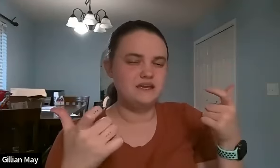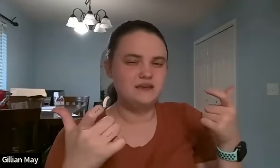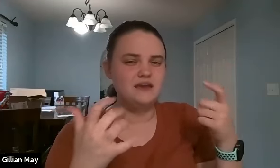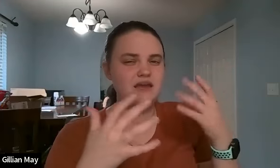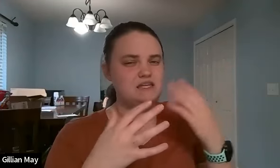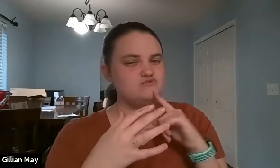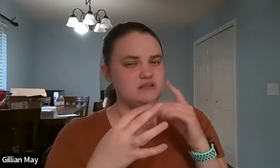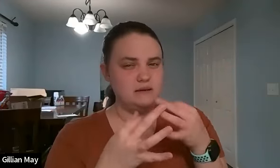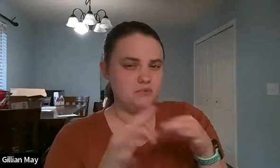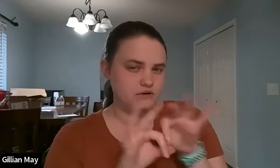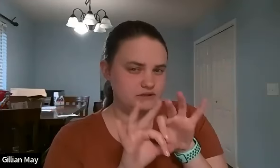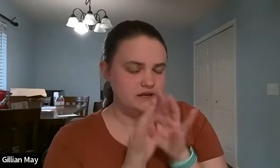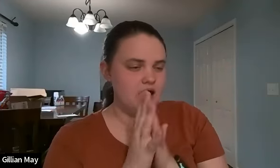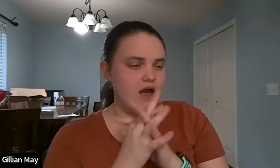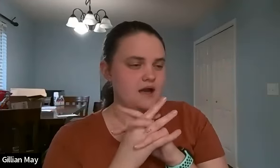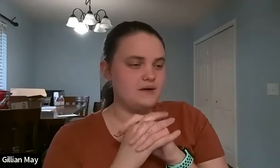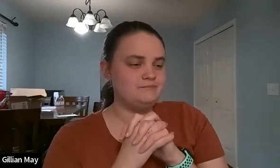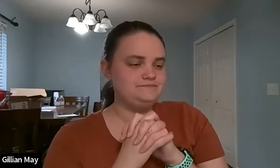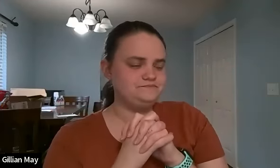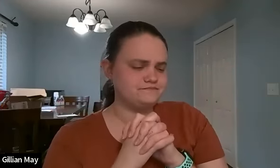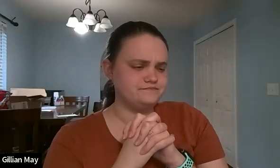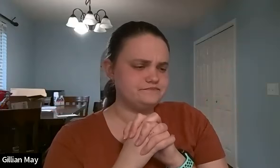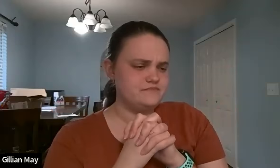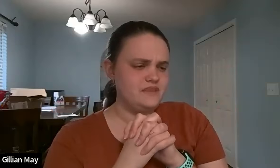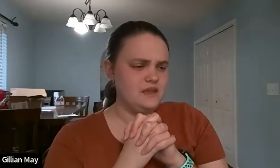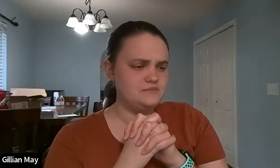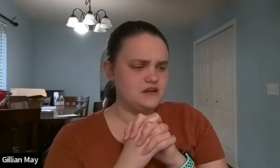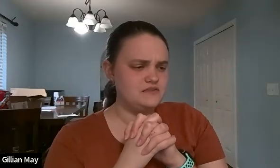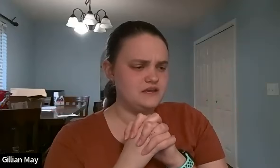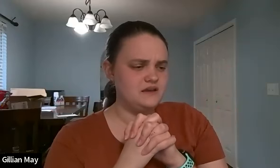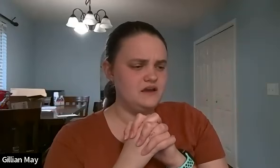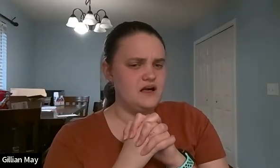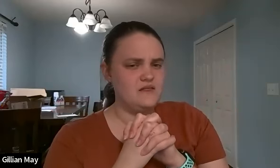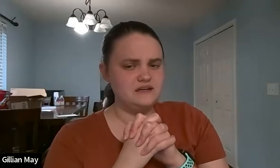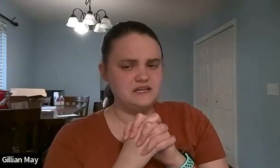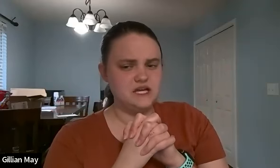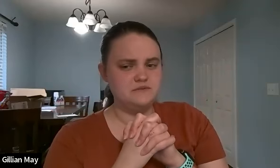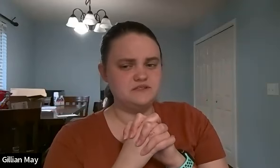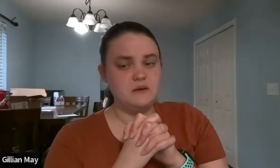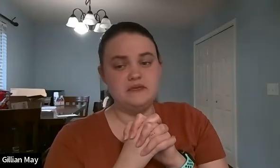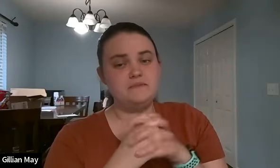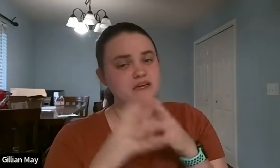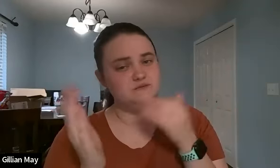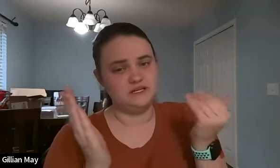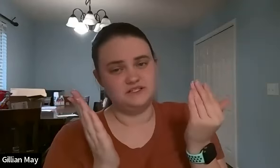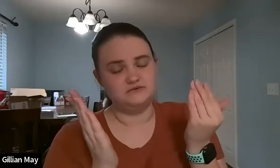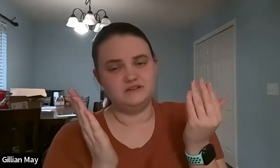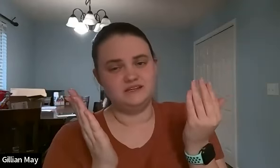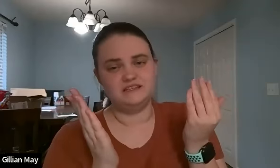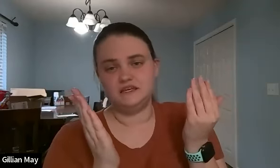big and really important. I'm trying to think. A lot of times being the best way to really is like